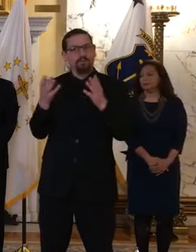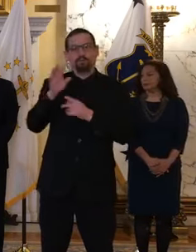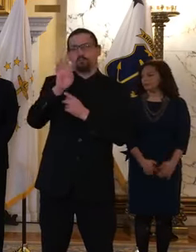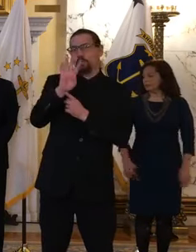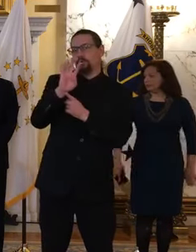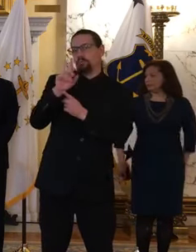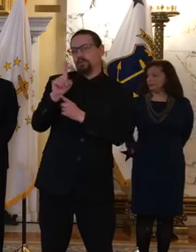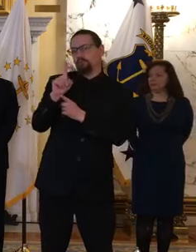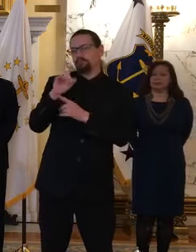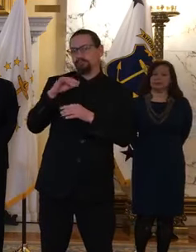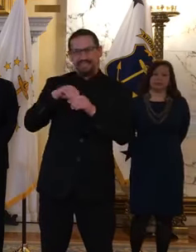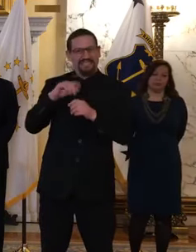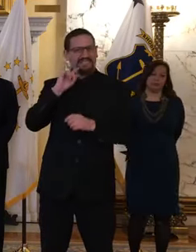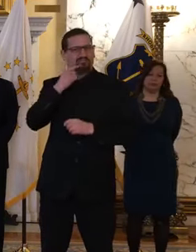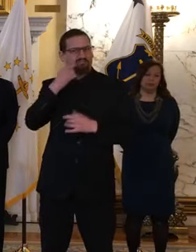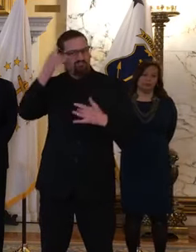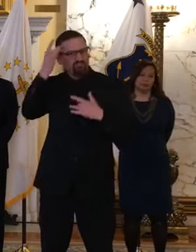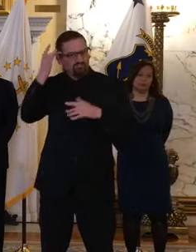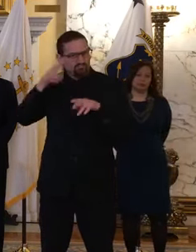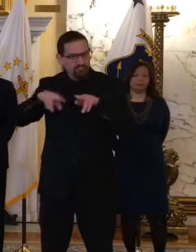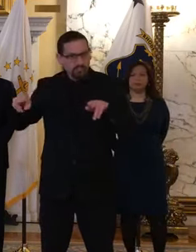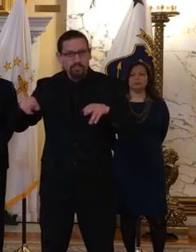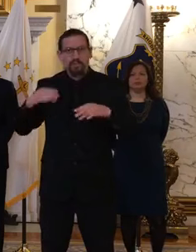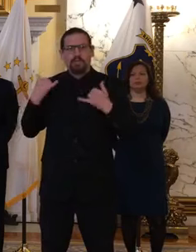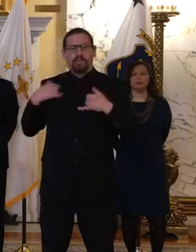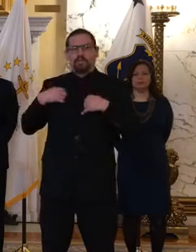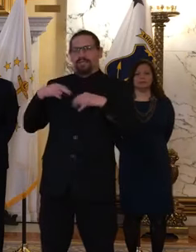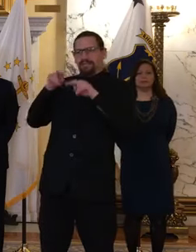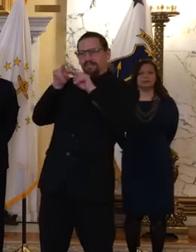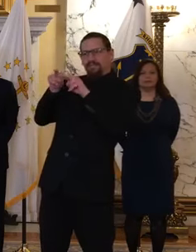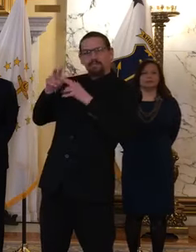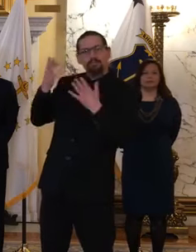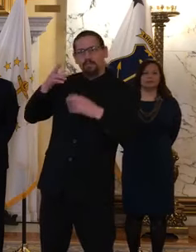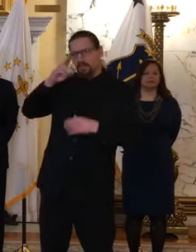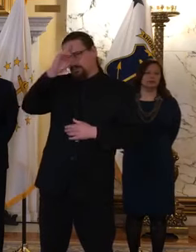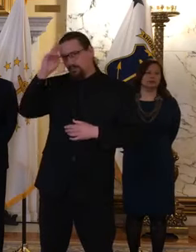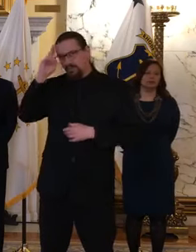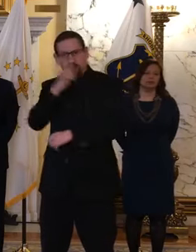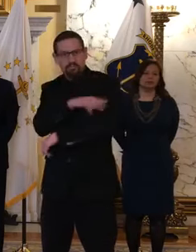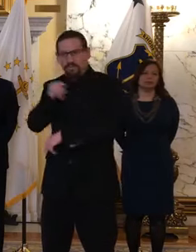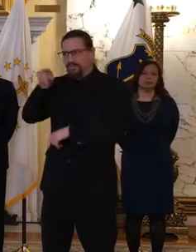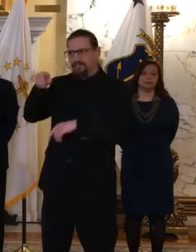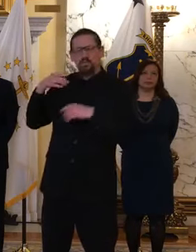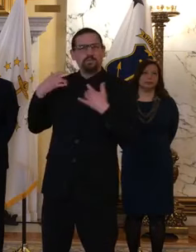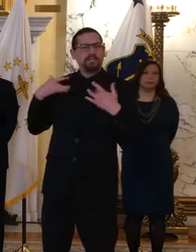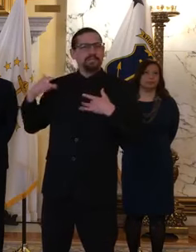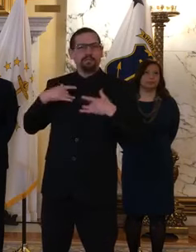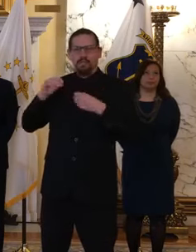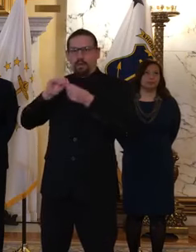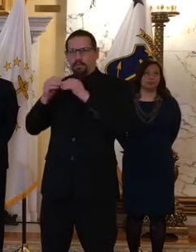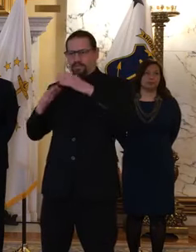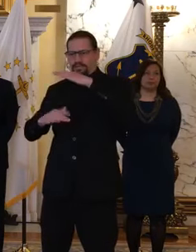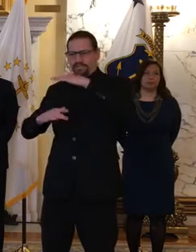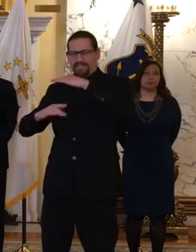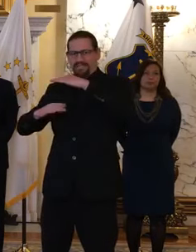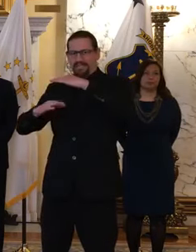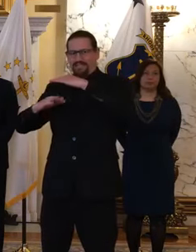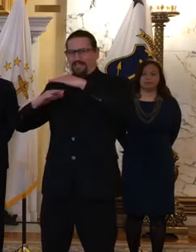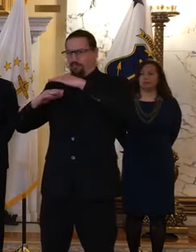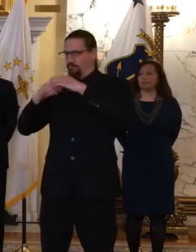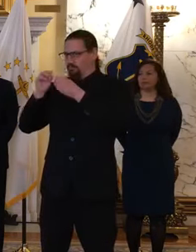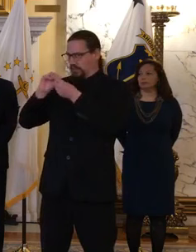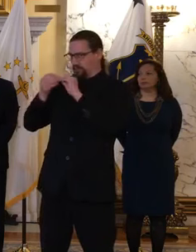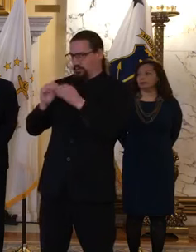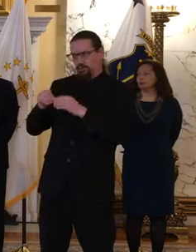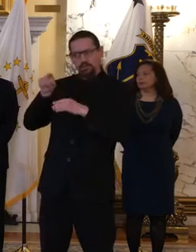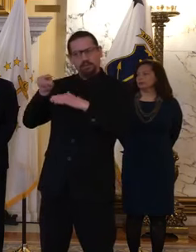keeping our eye firmly on that hospitalization number. That's a number we know with certainty. And it's starting to climb. It's